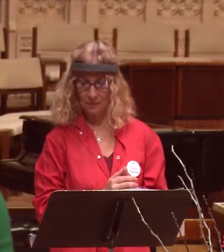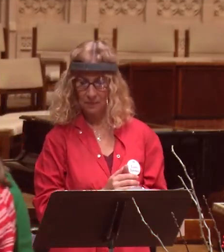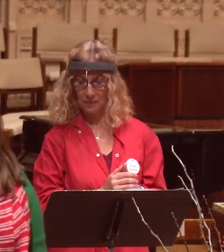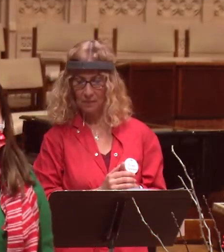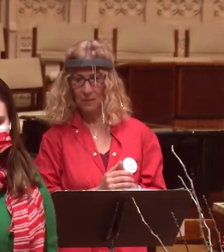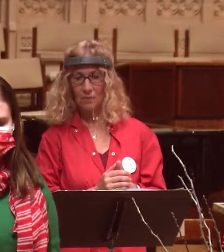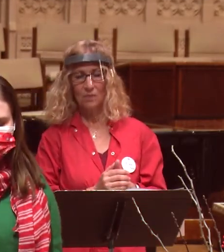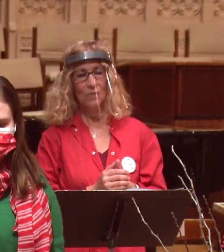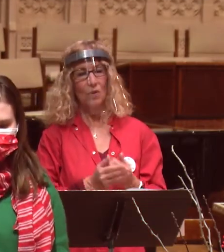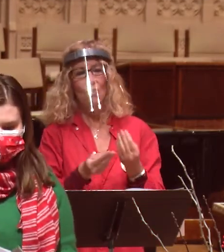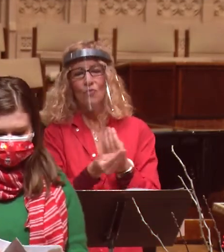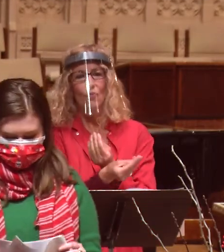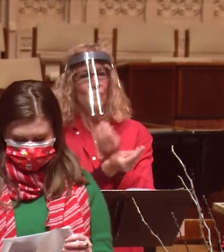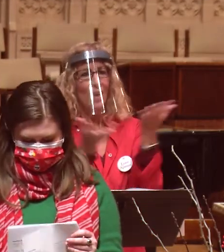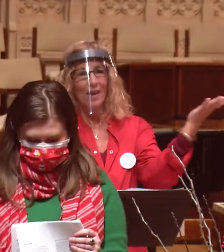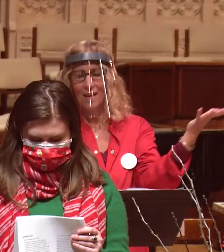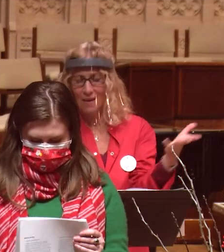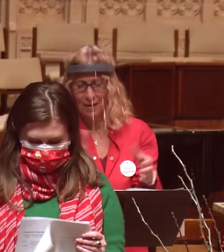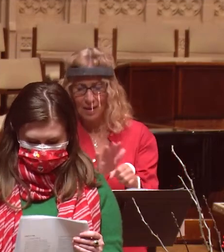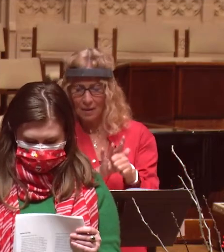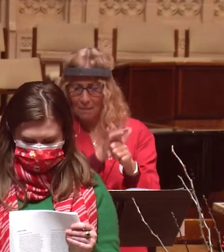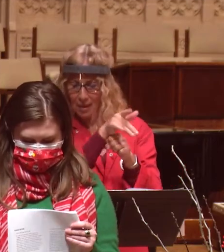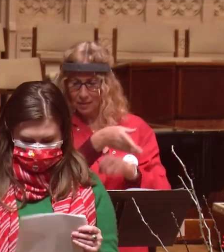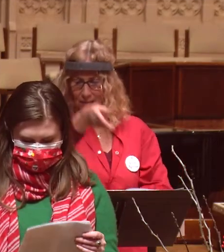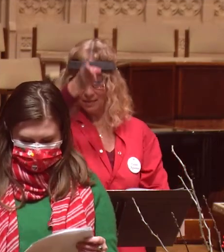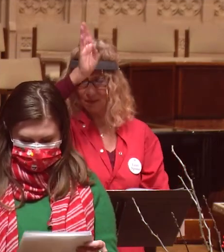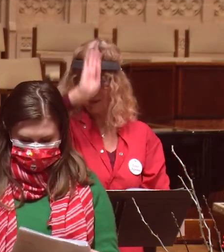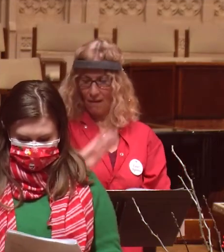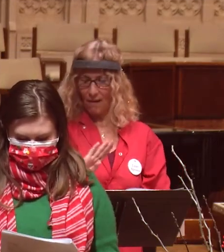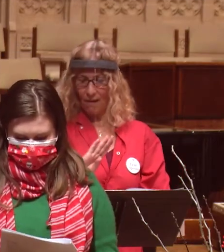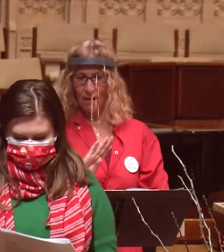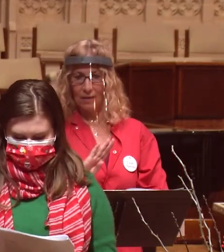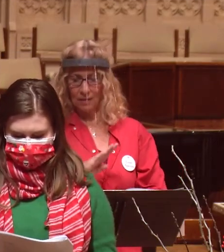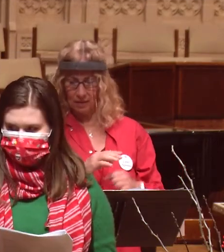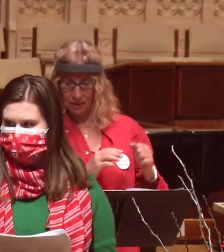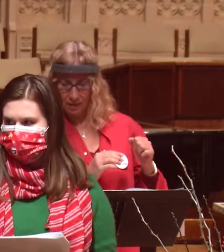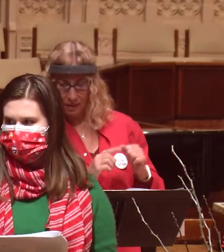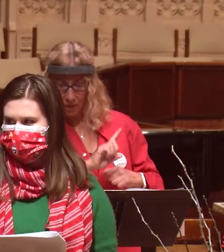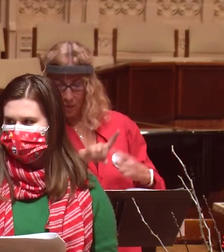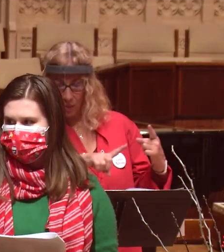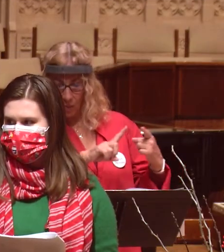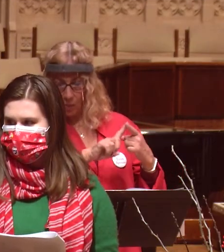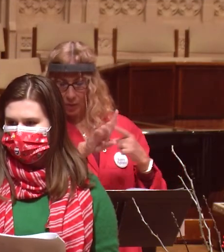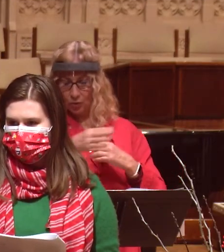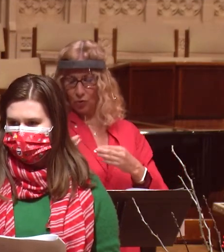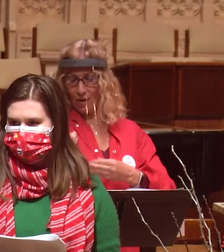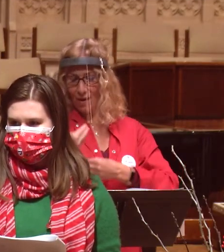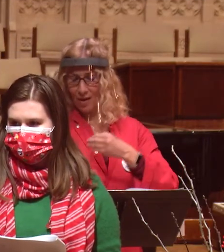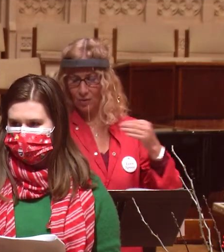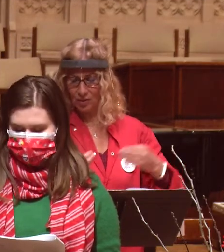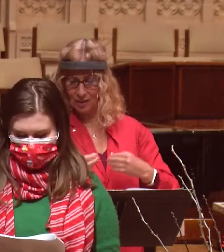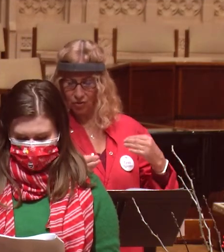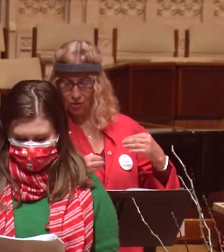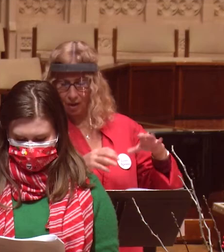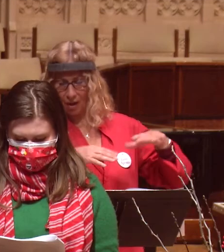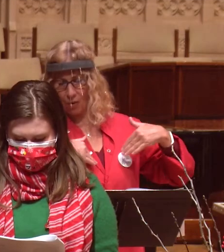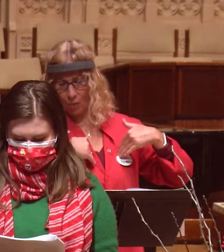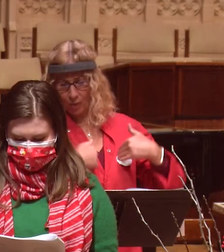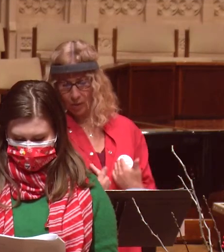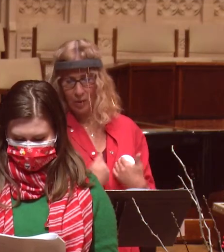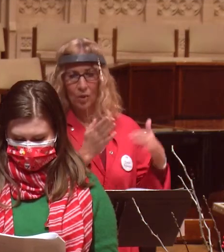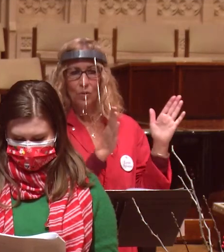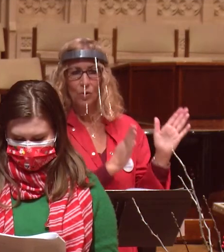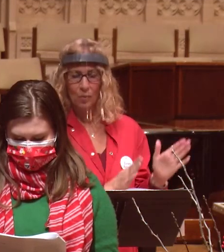Rain in abundance, God, you showered abroad. When your heritage grew weary, you prepared rest.